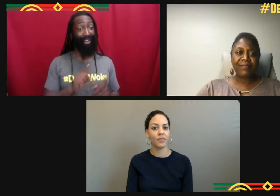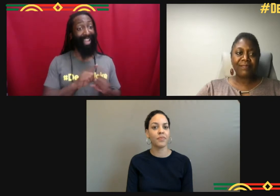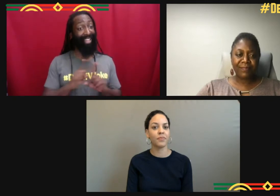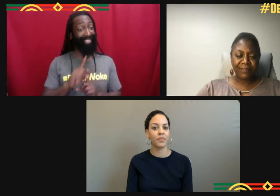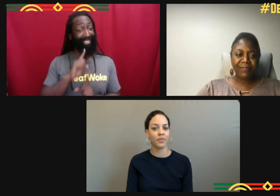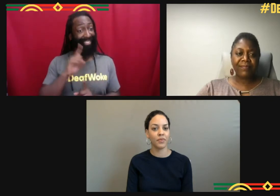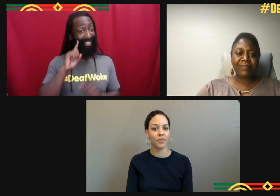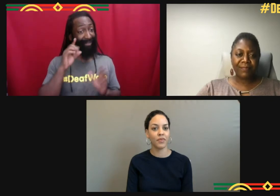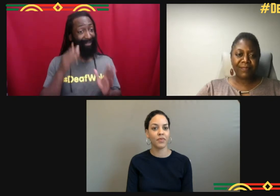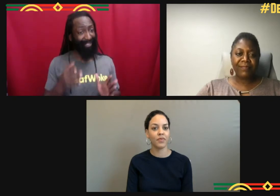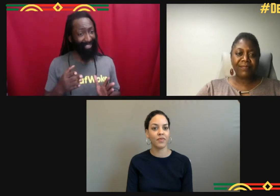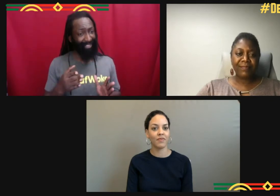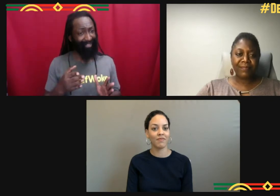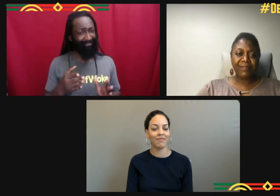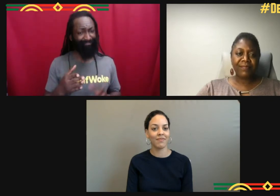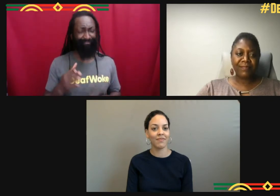welcome.